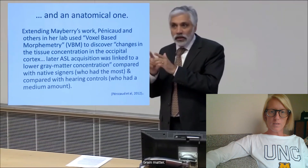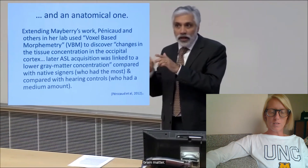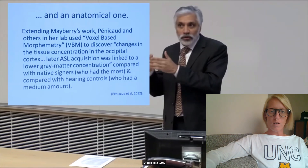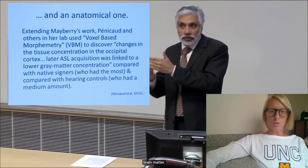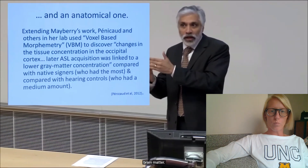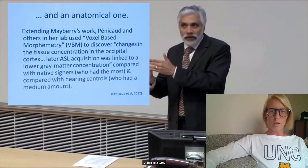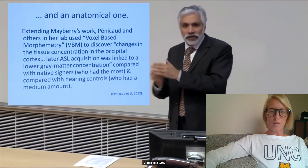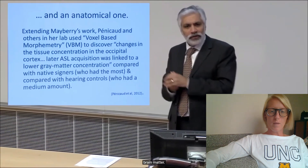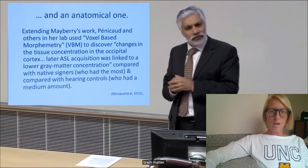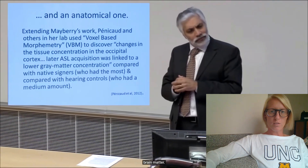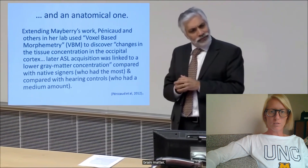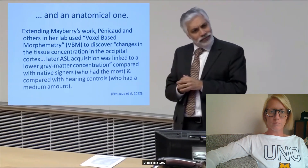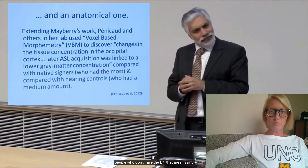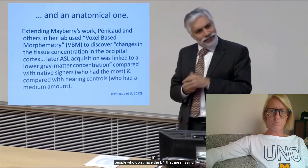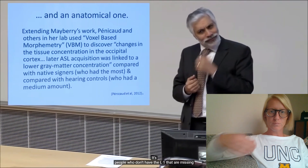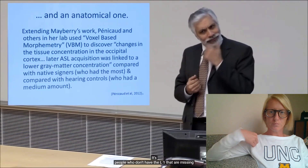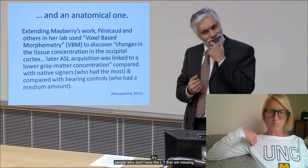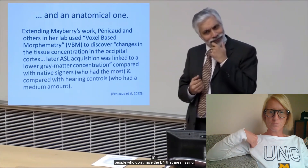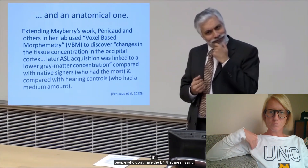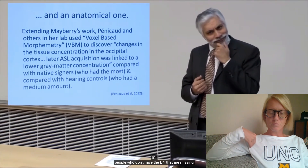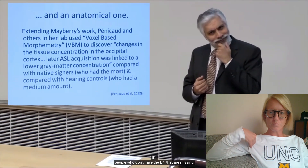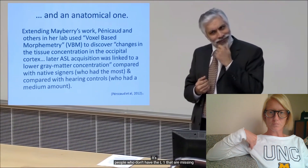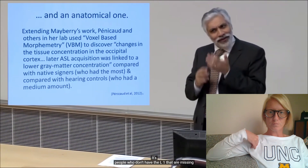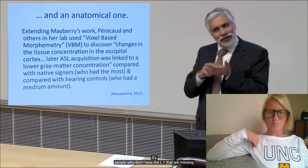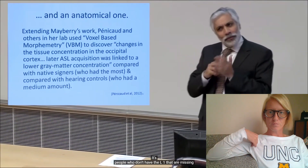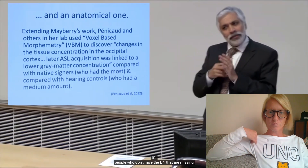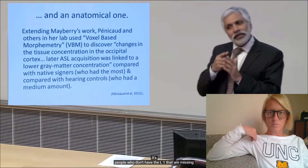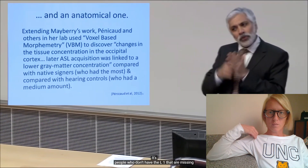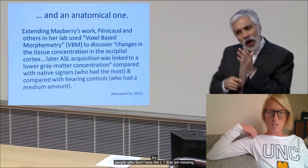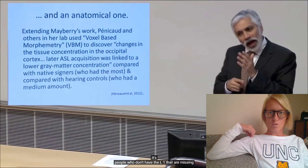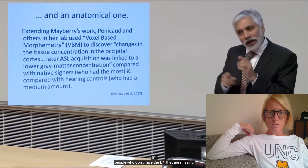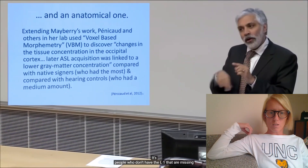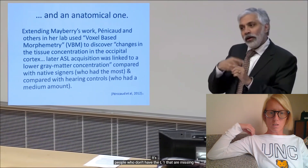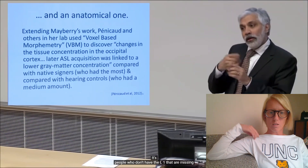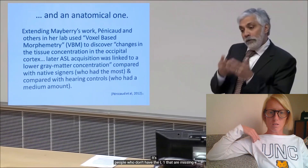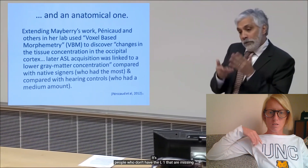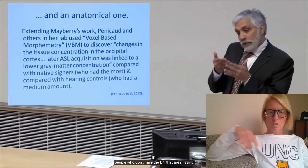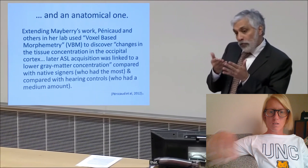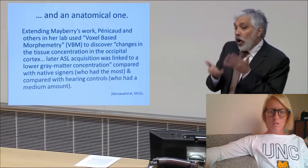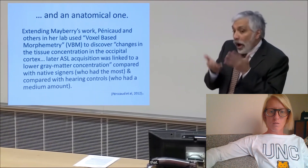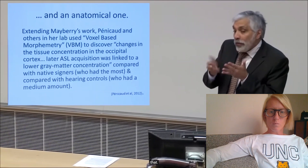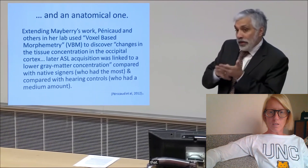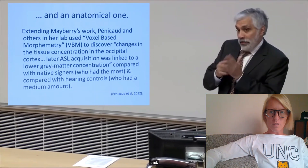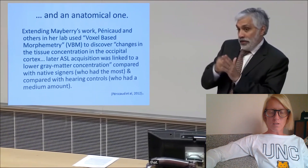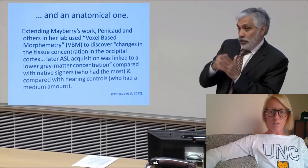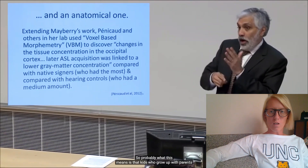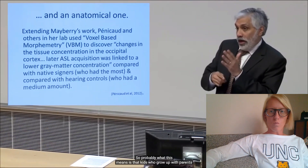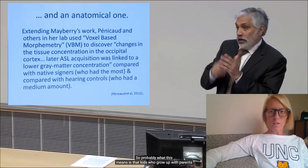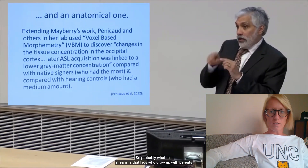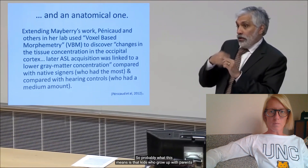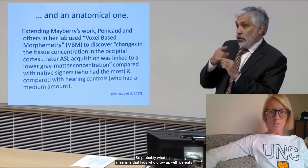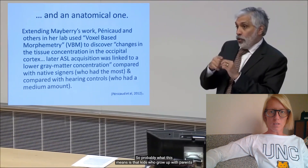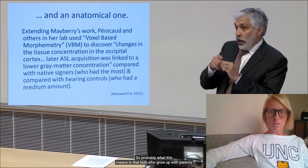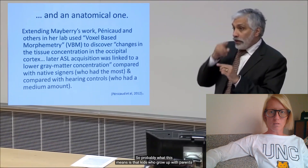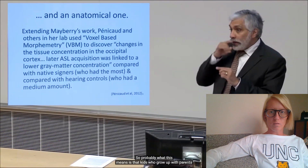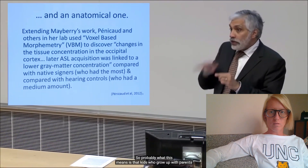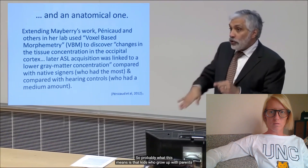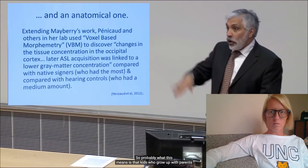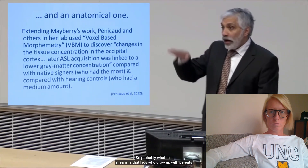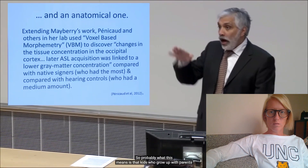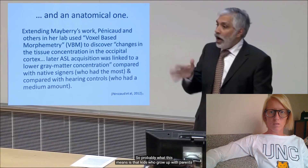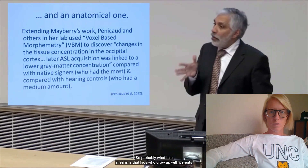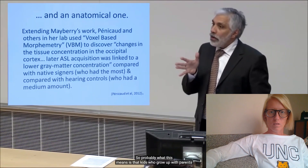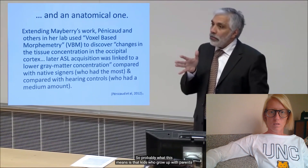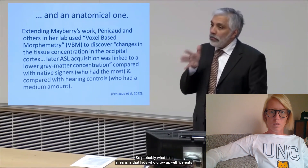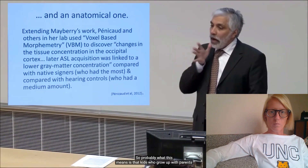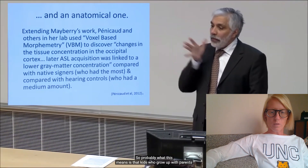brain matter. Depends on their brain matter. It's folks who don't have the L1 that are Interesting. missing that. Because the So L1 is probably missing. what this